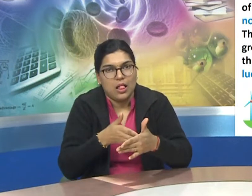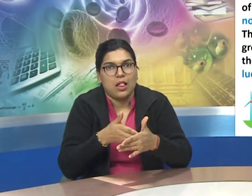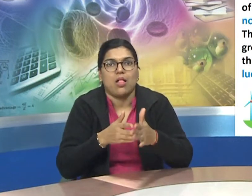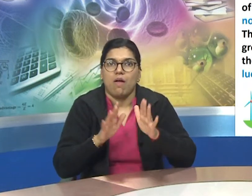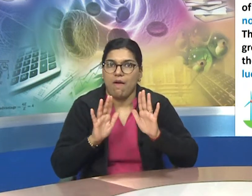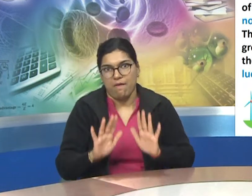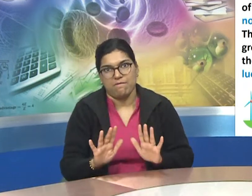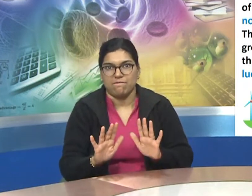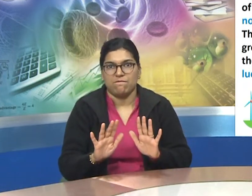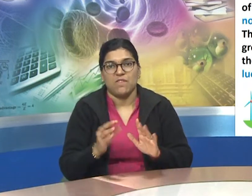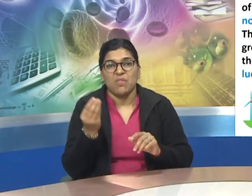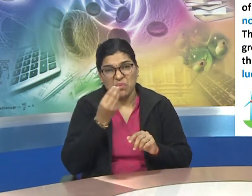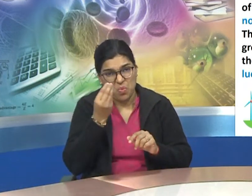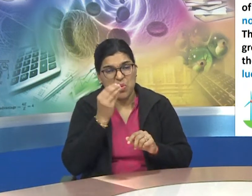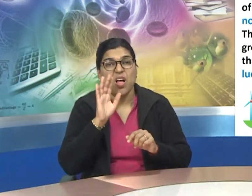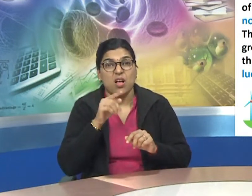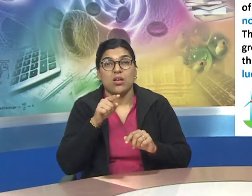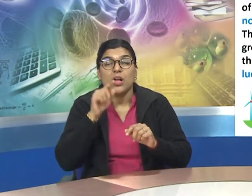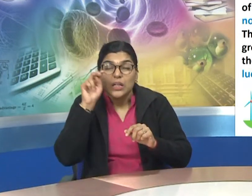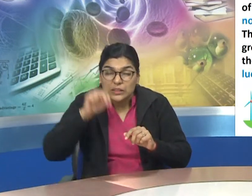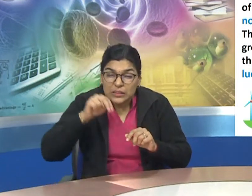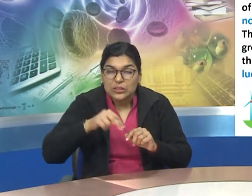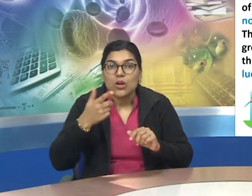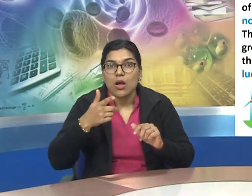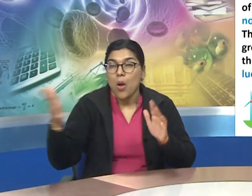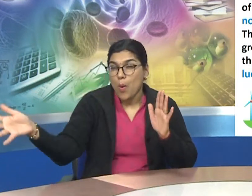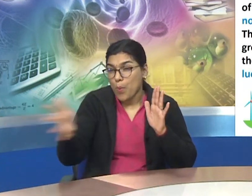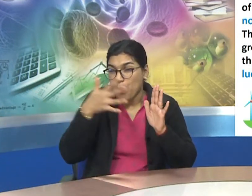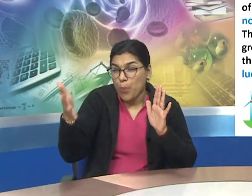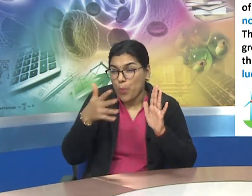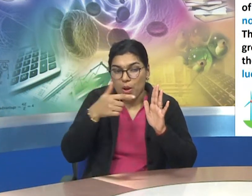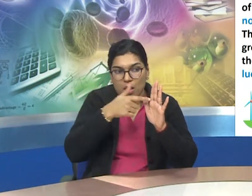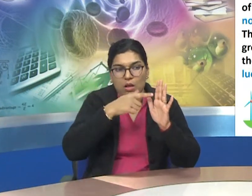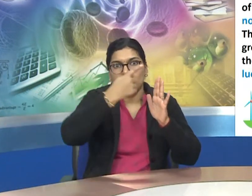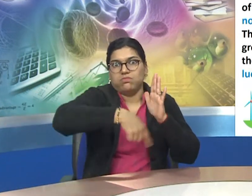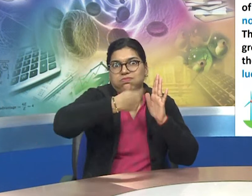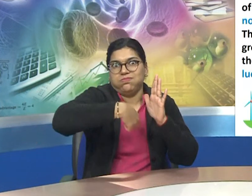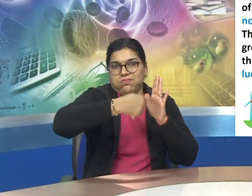And who knows, might even be a lucrative career for many.